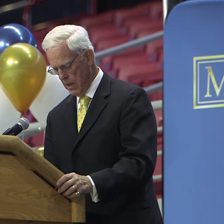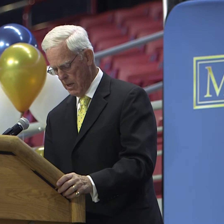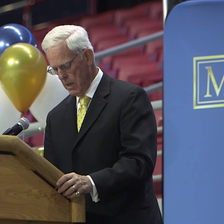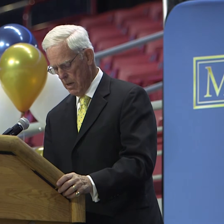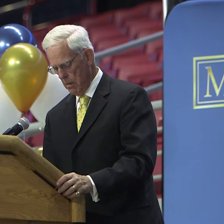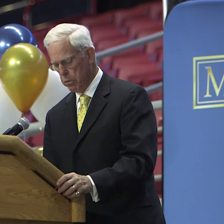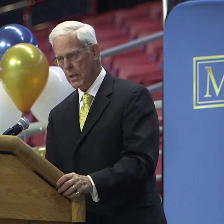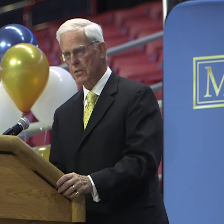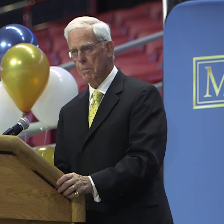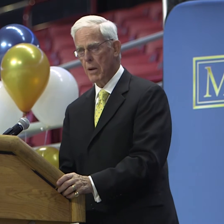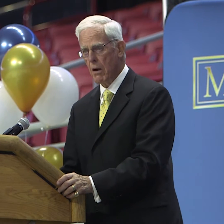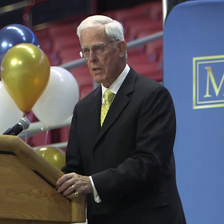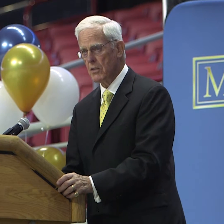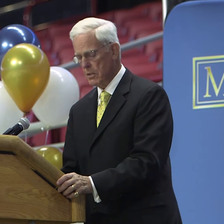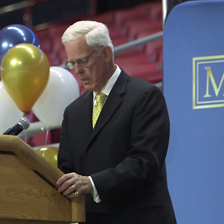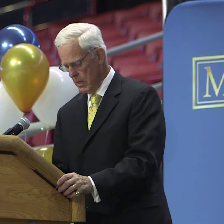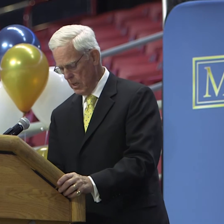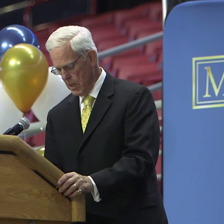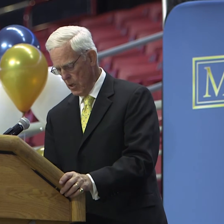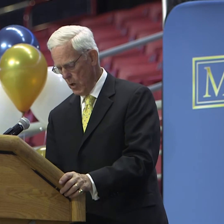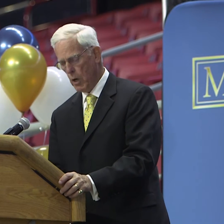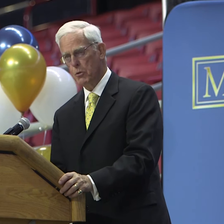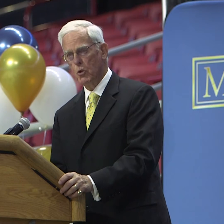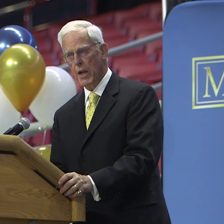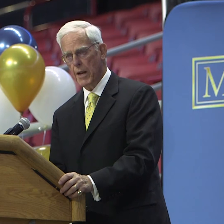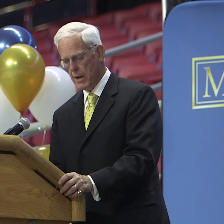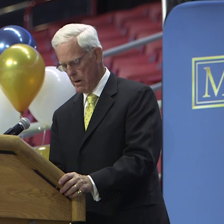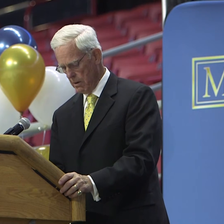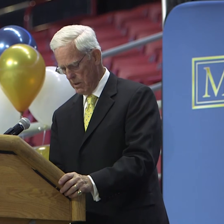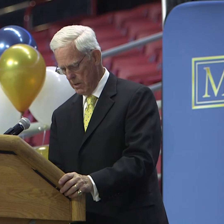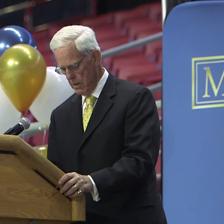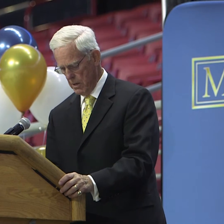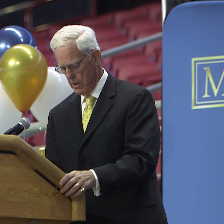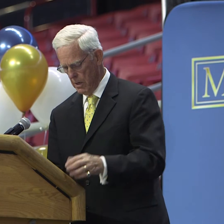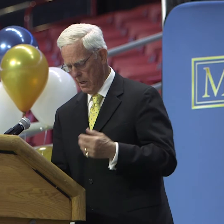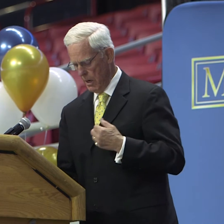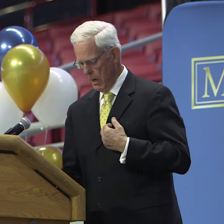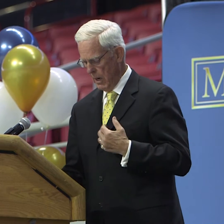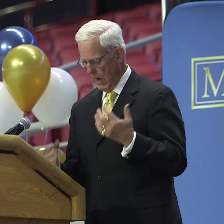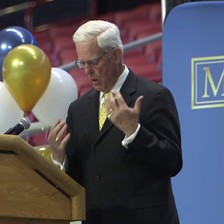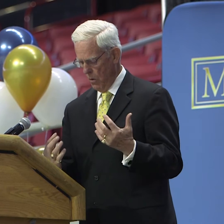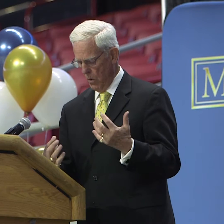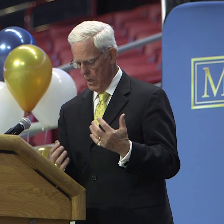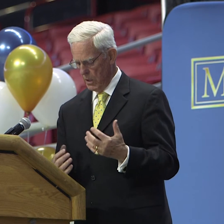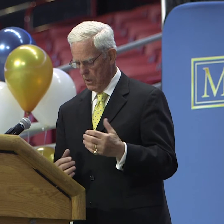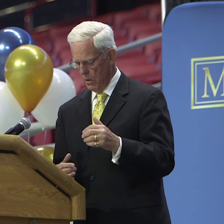today, plus the parents who helped you get here.